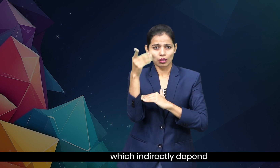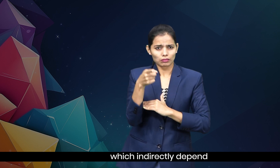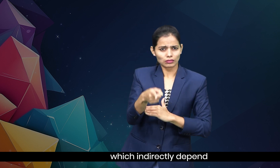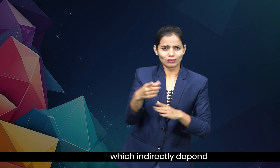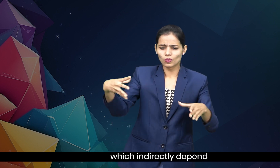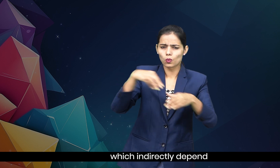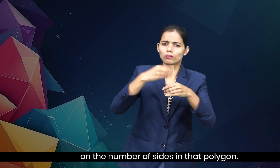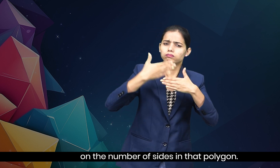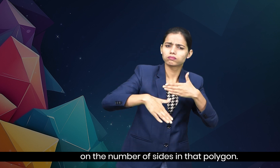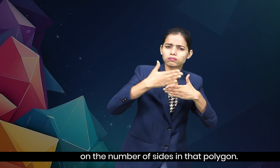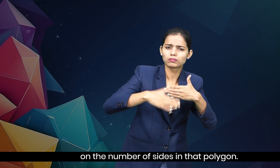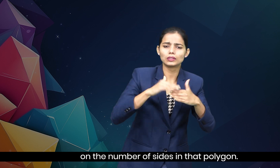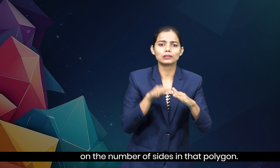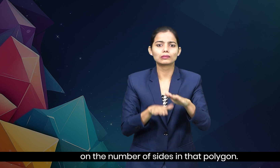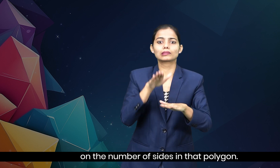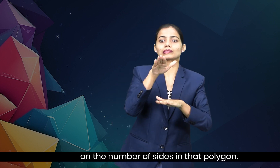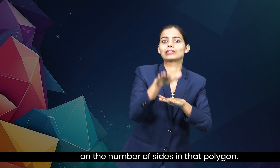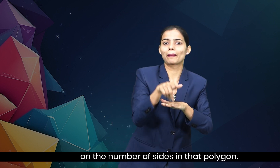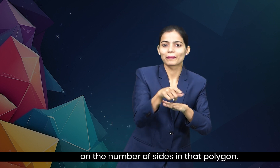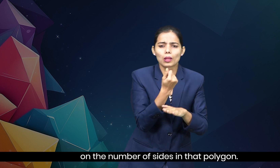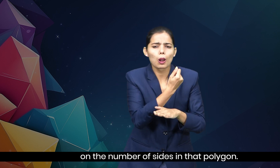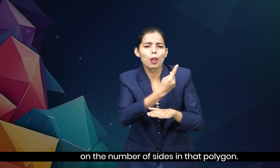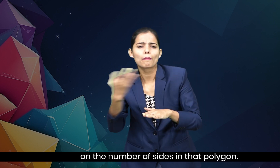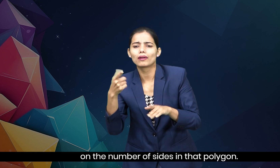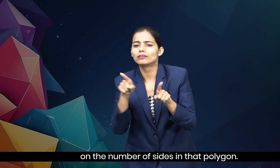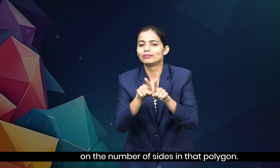indirectly depends on the number of sides in that polygon.